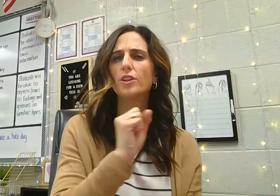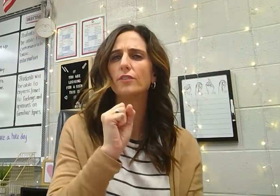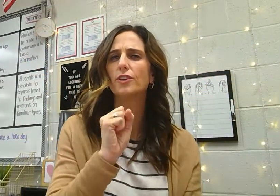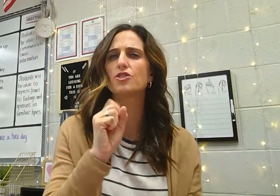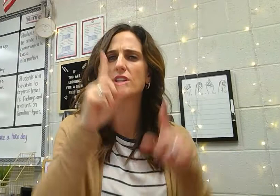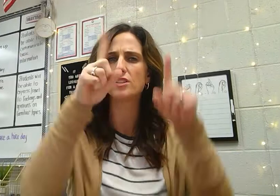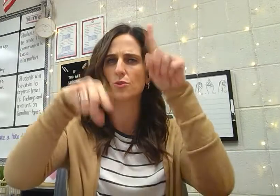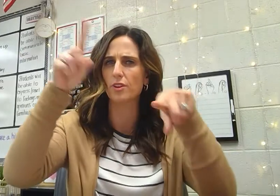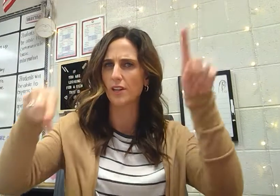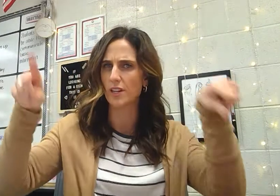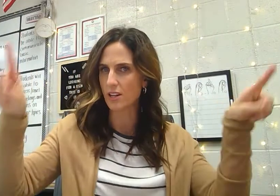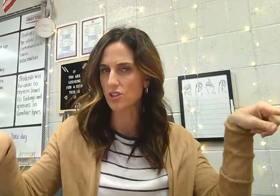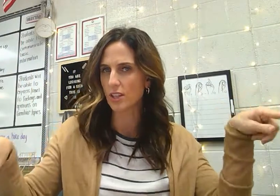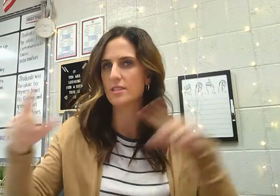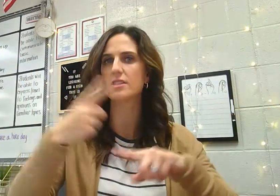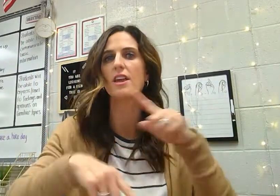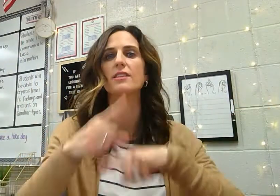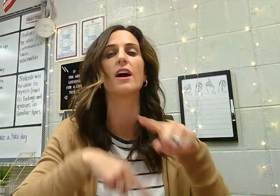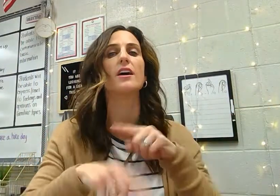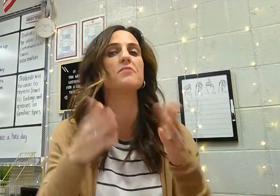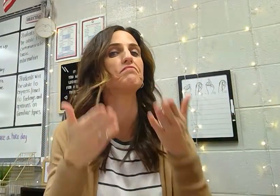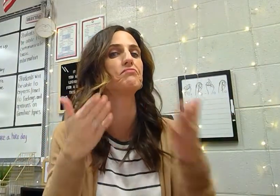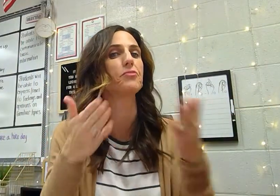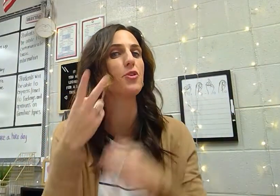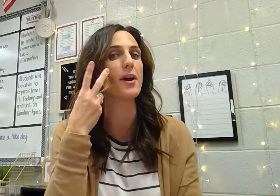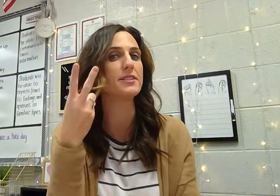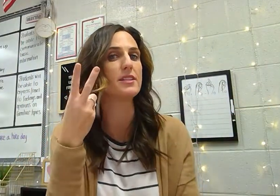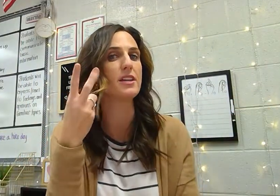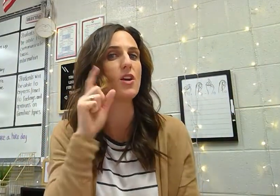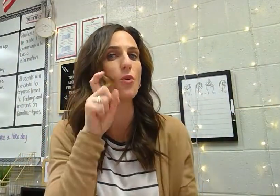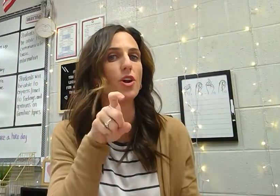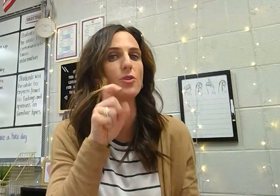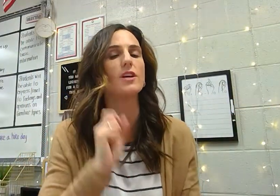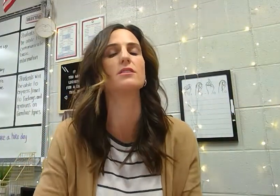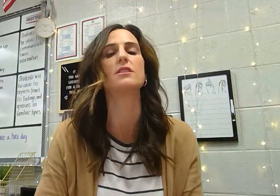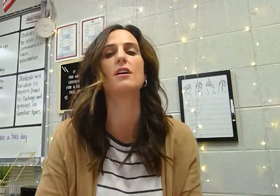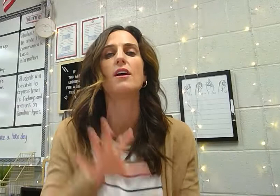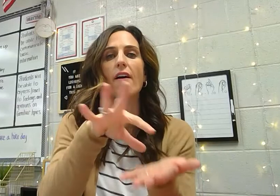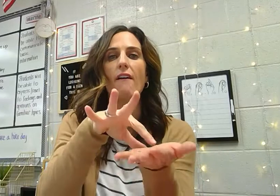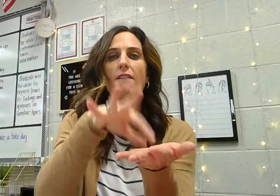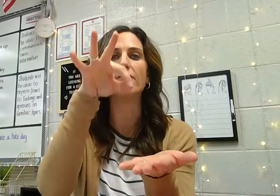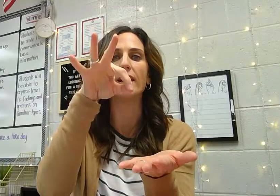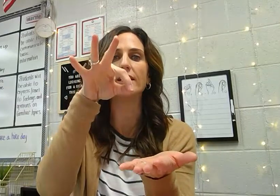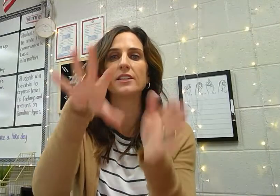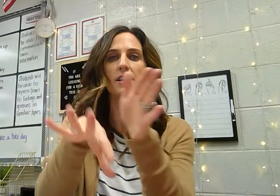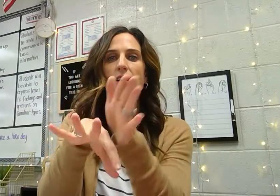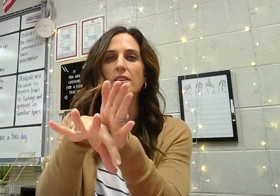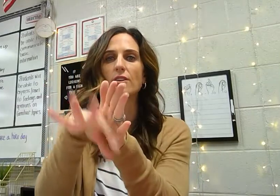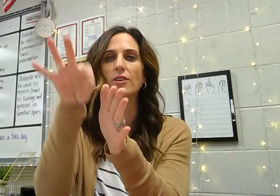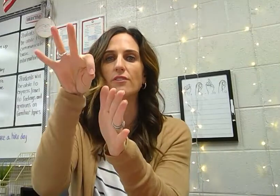Older versions or variations to that sign you might see or notice find or